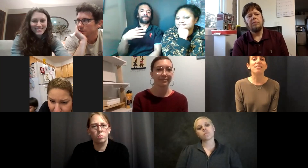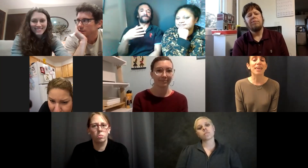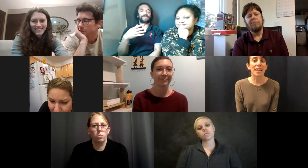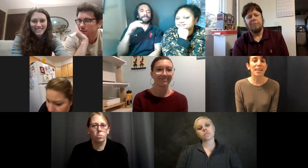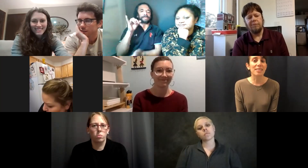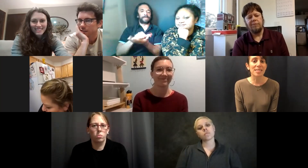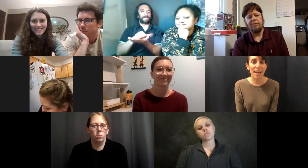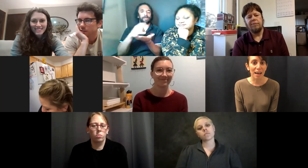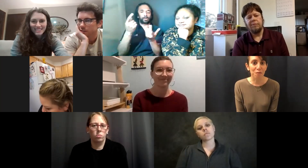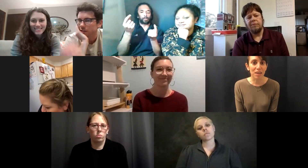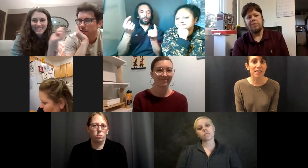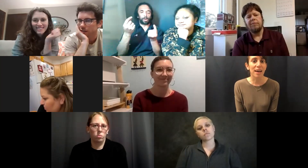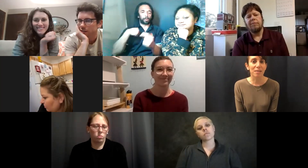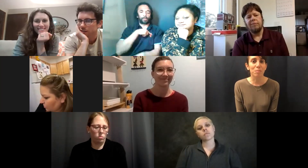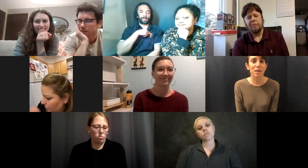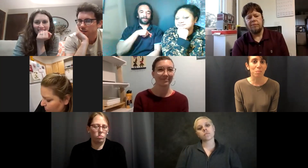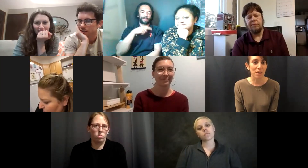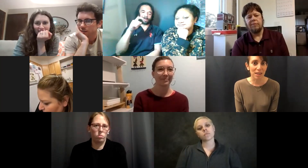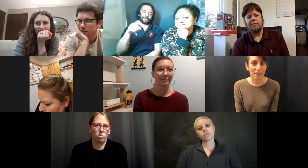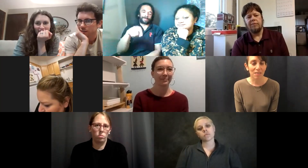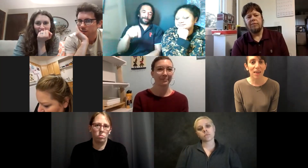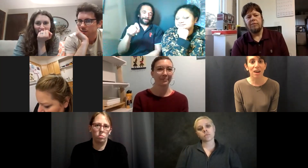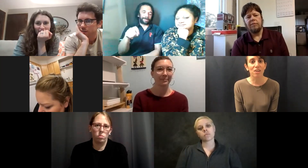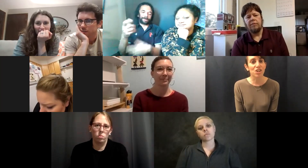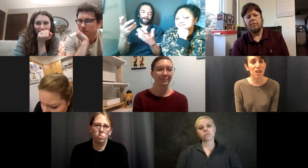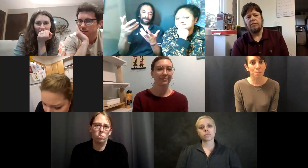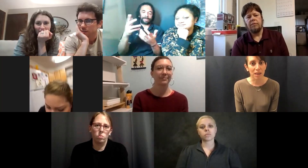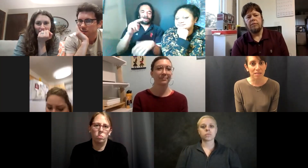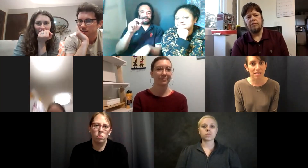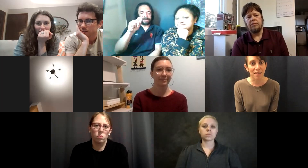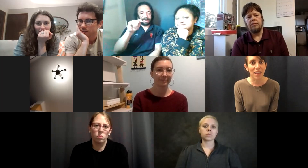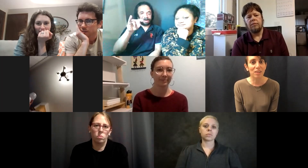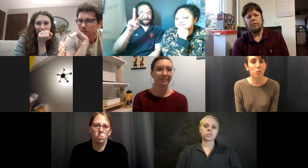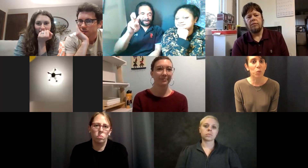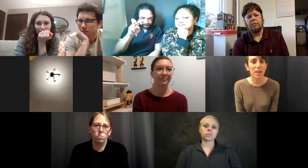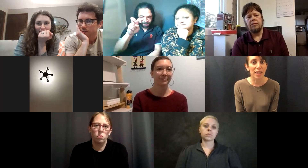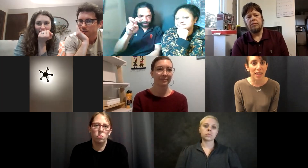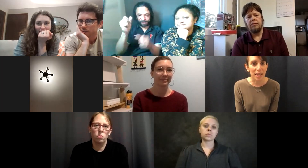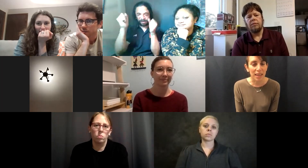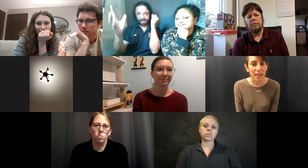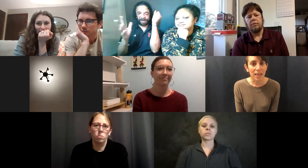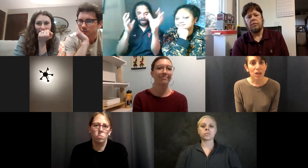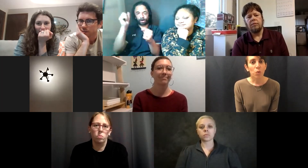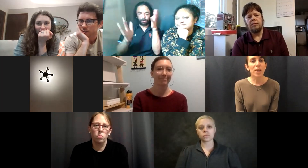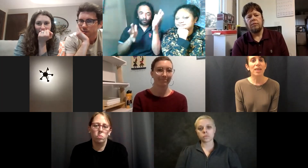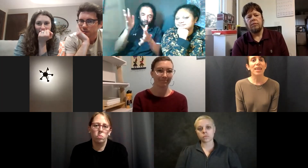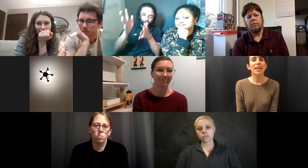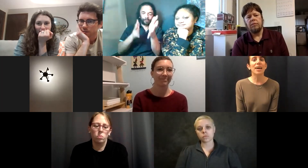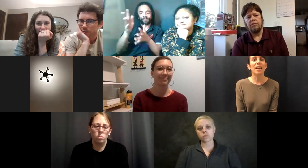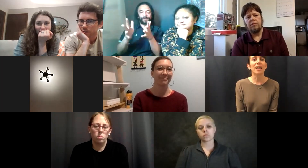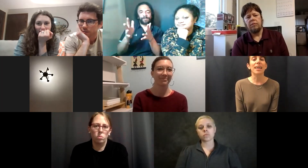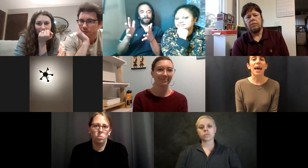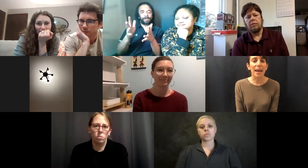the signing staff cannot be beat. They are champions, and that's what we need. We